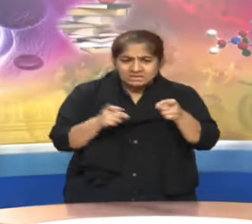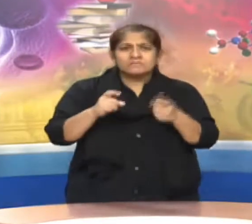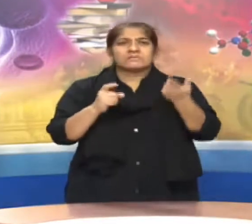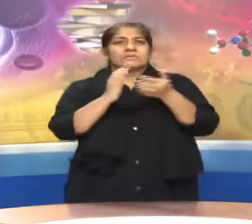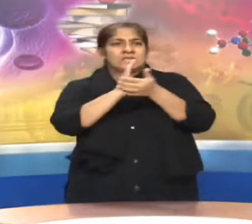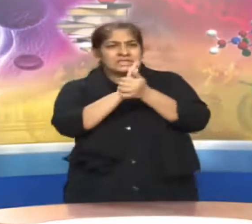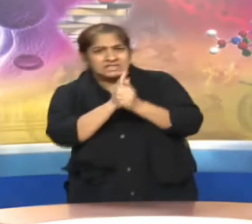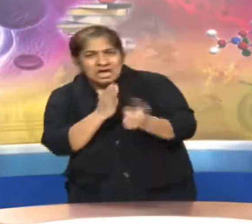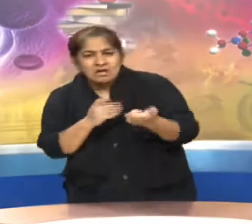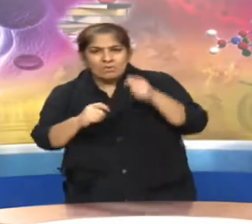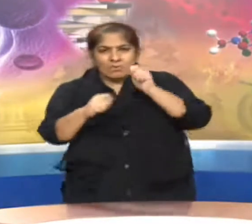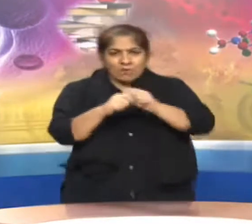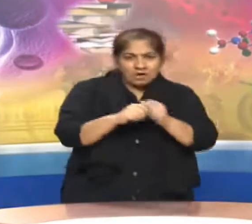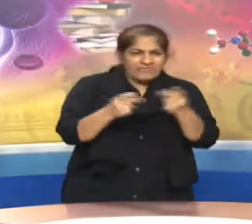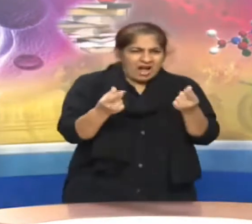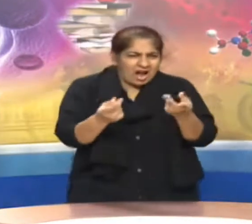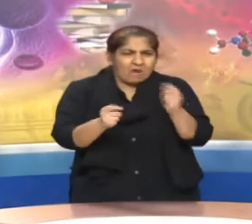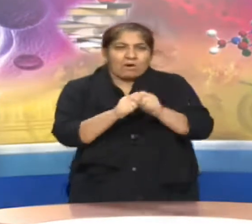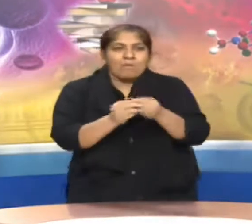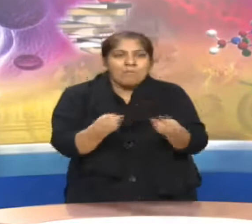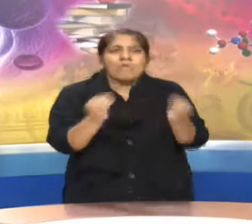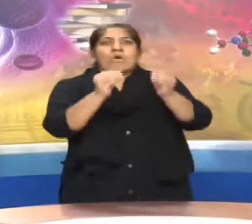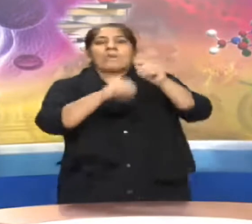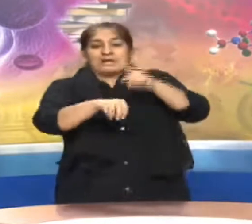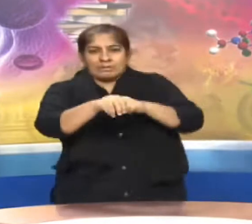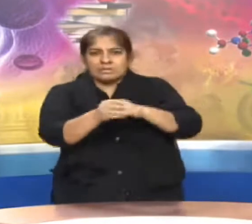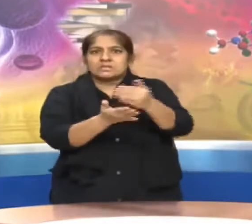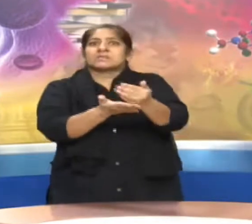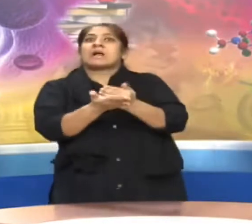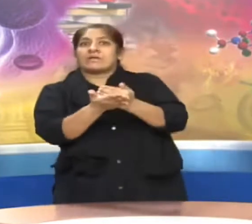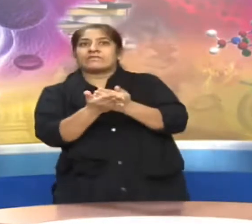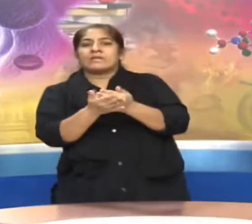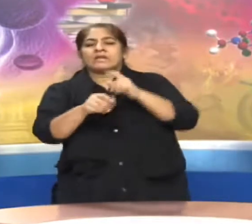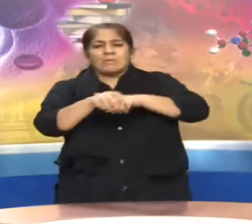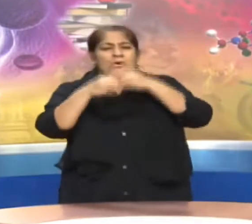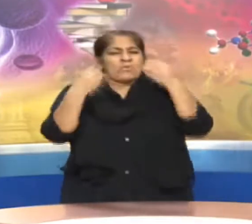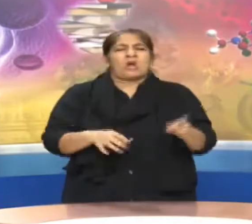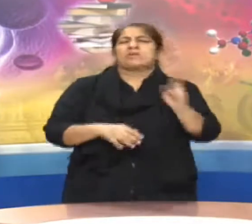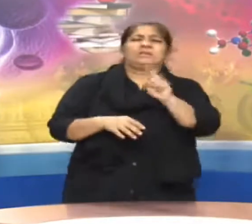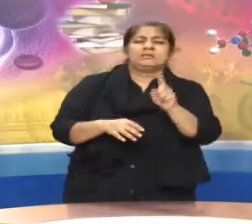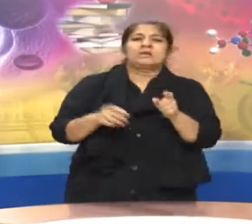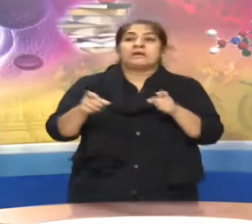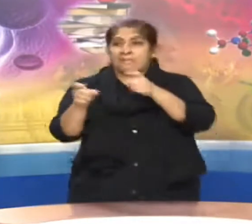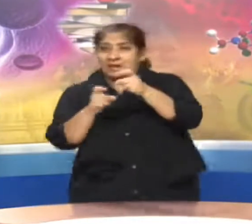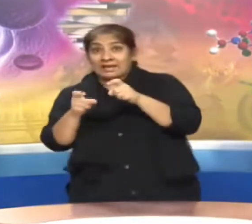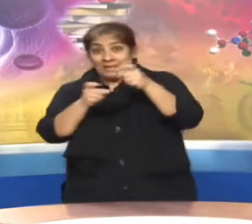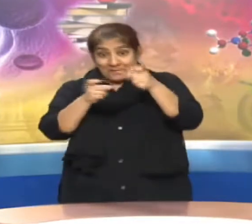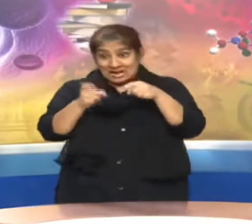Next point explains about the management, the efficient management.